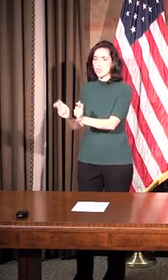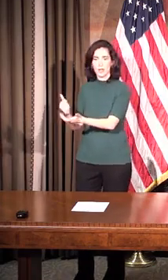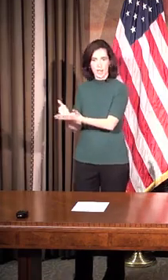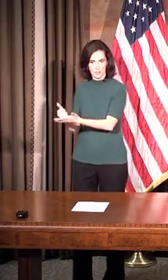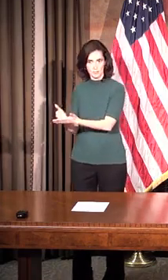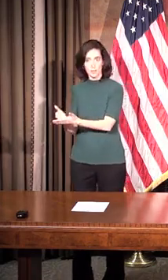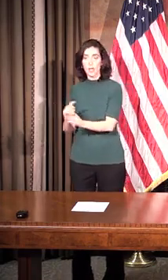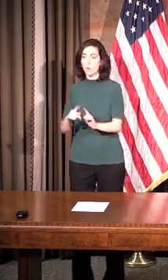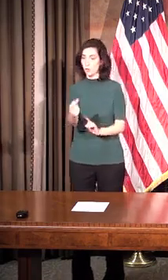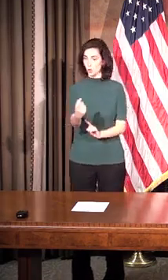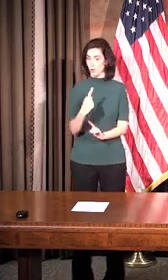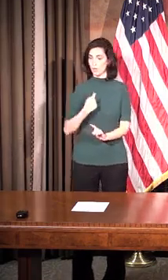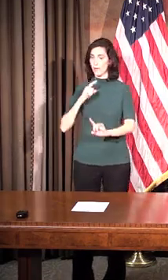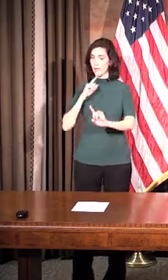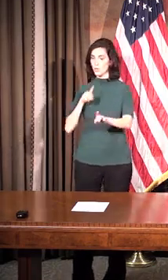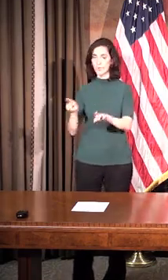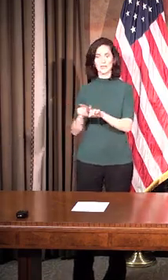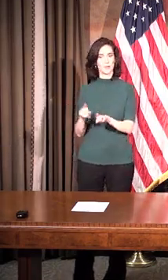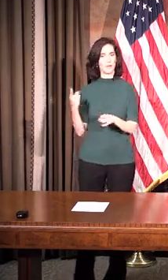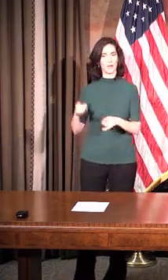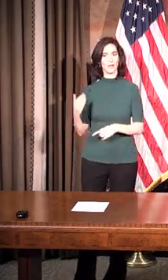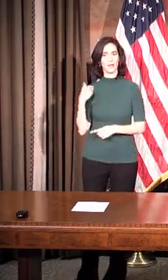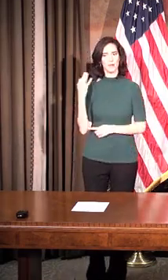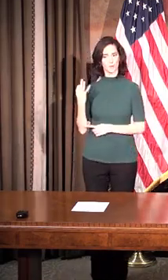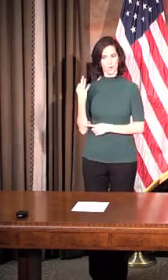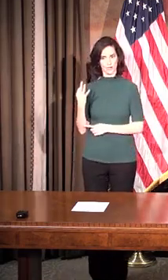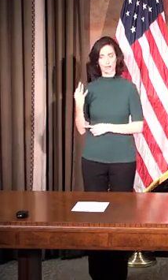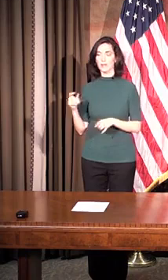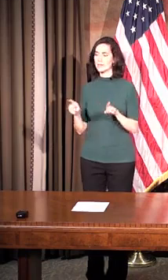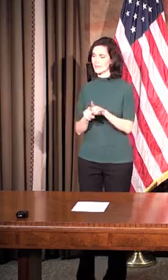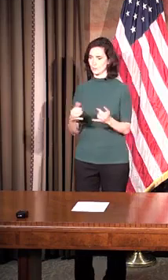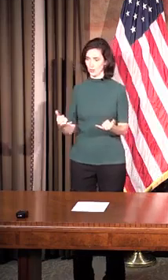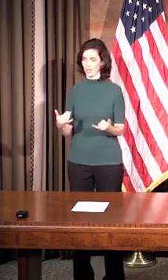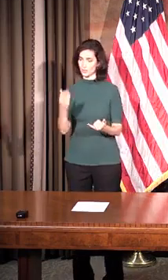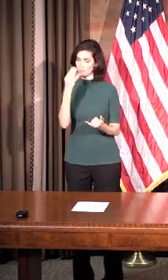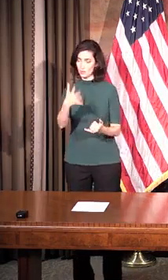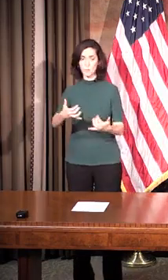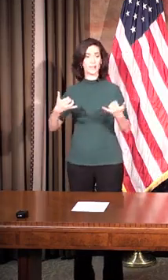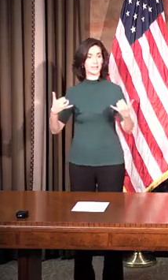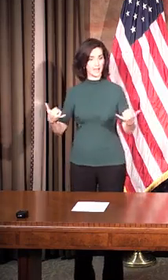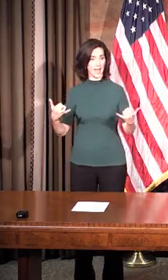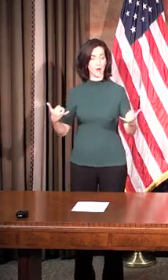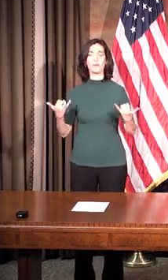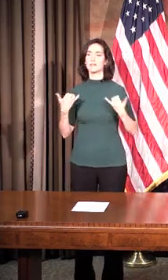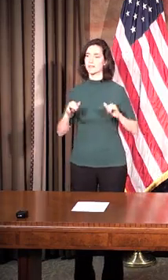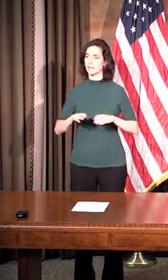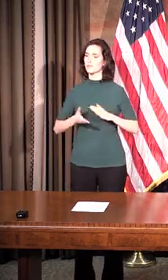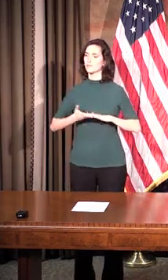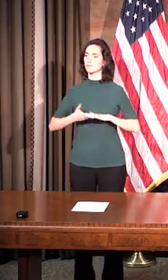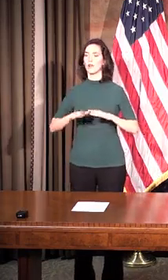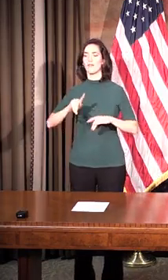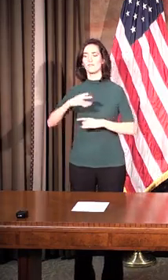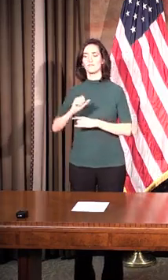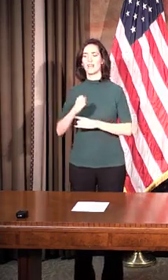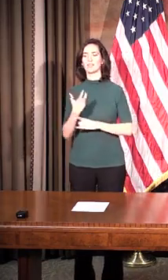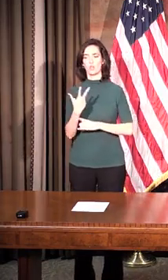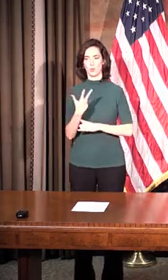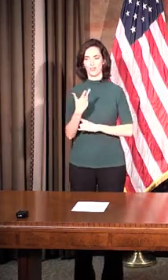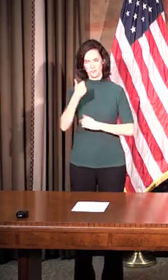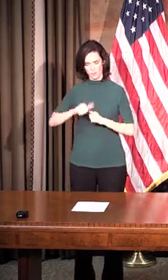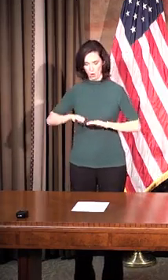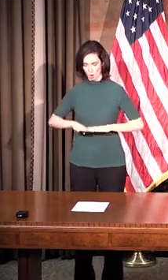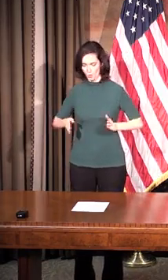in answer to your question, what I said Friday and what I said earlier. As of right now, we remain in phase 3. The proclamation that I had